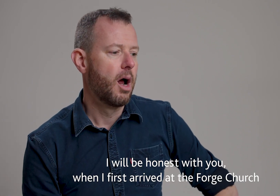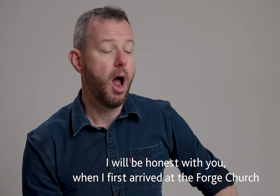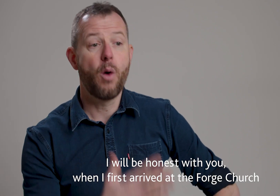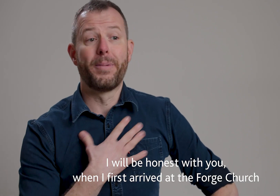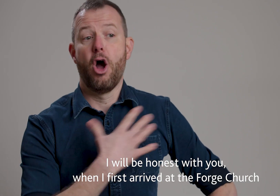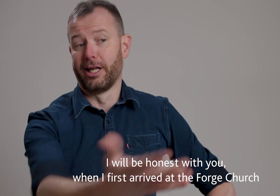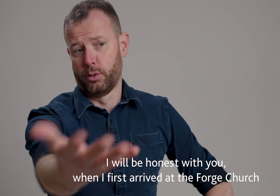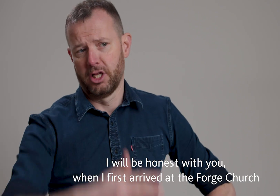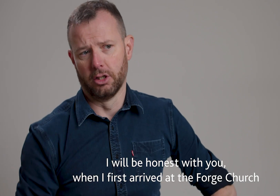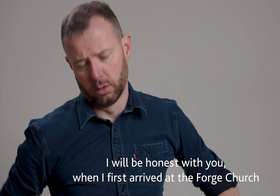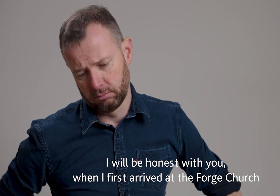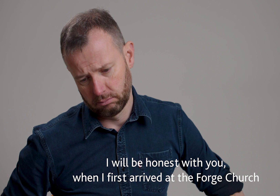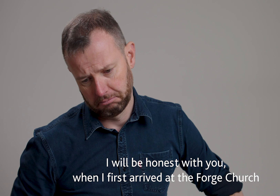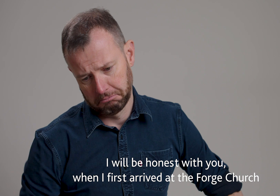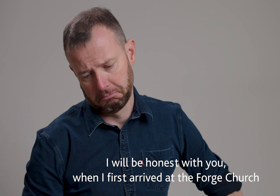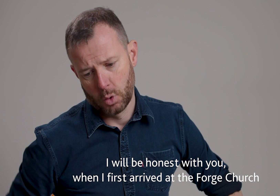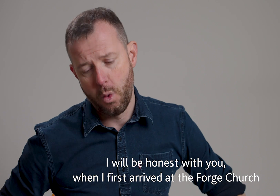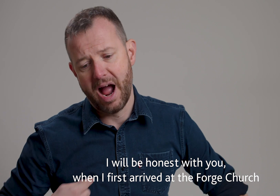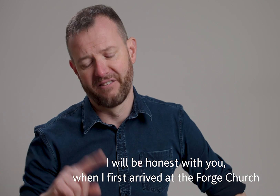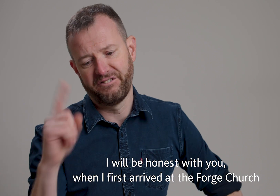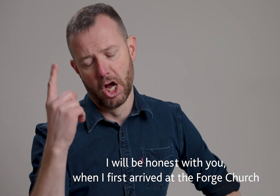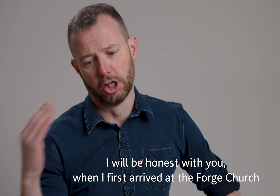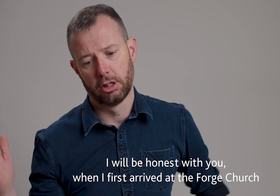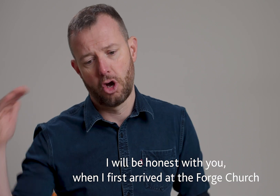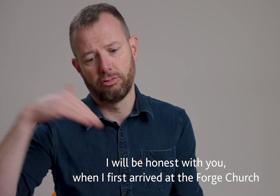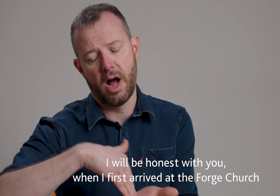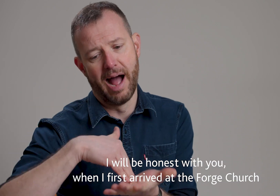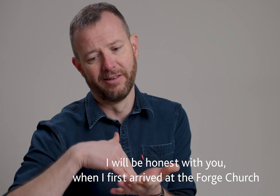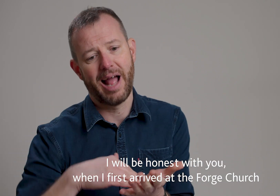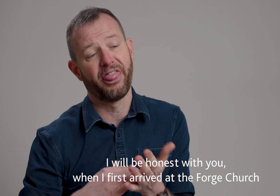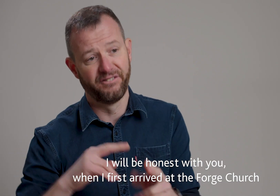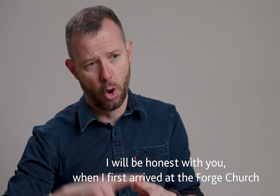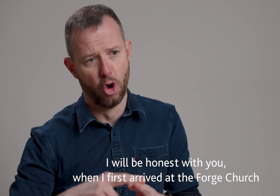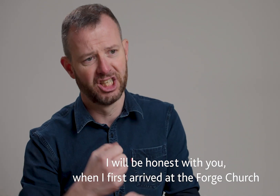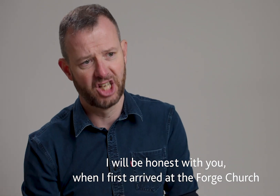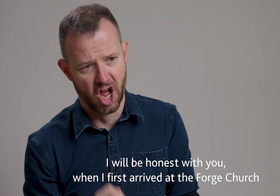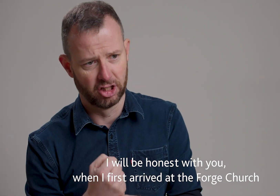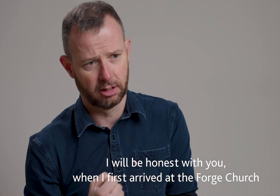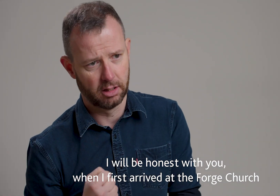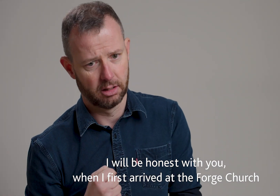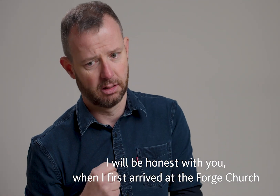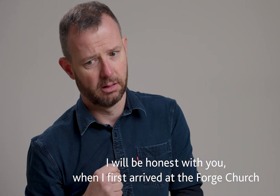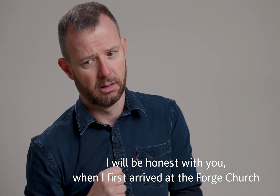I will be honest with you. When I first arrived at the first